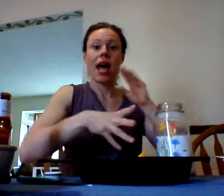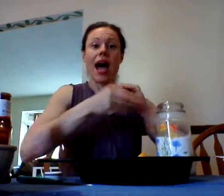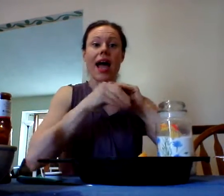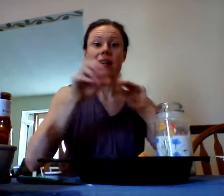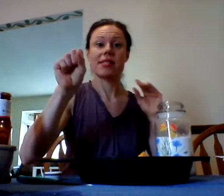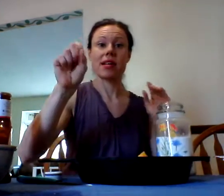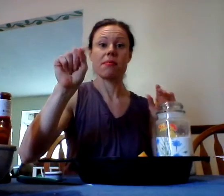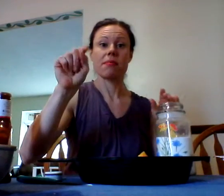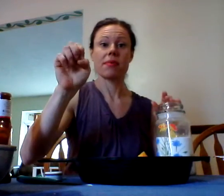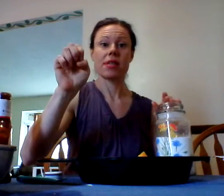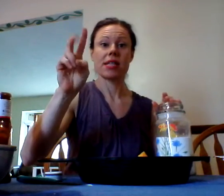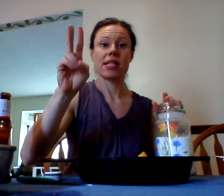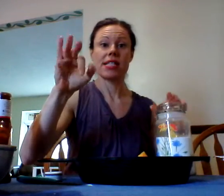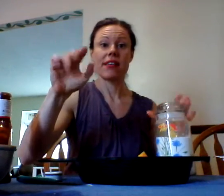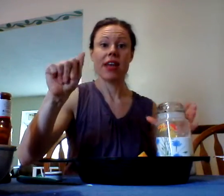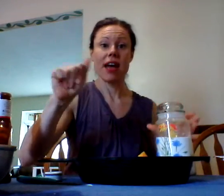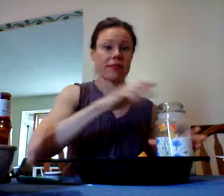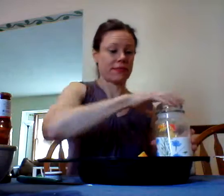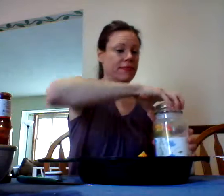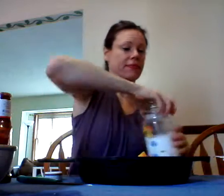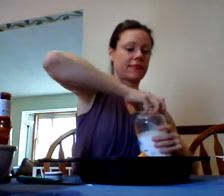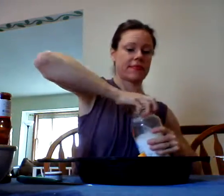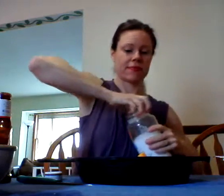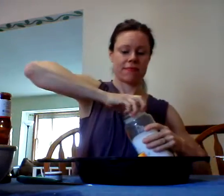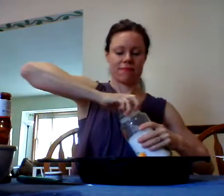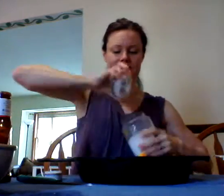I add some stevia.